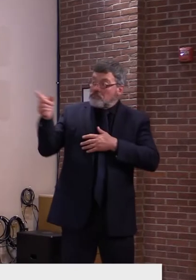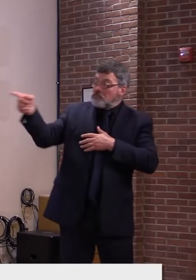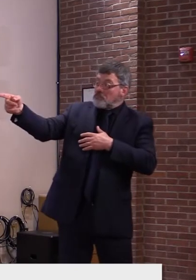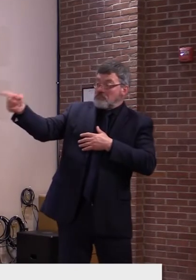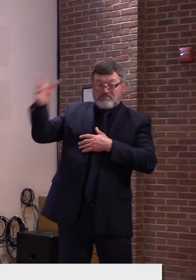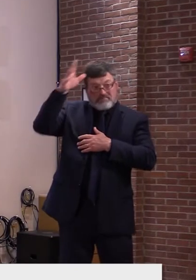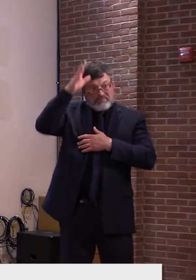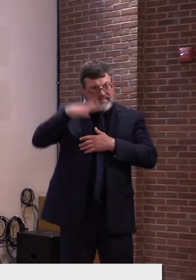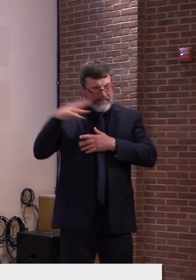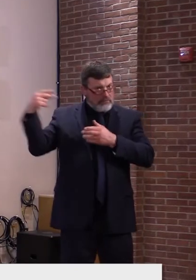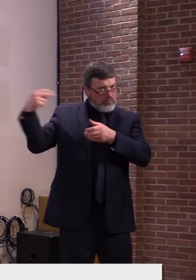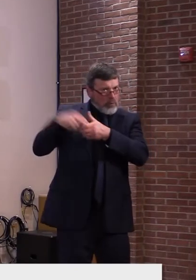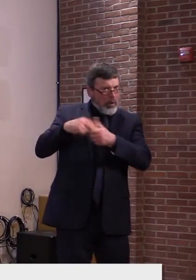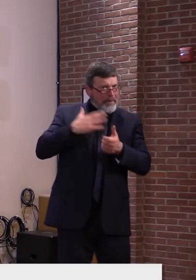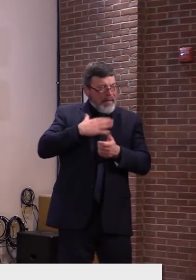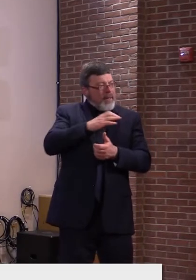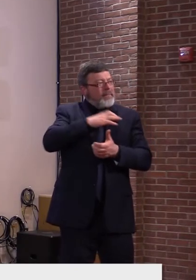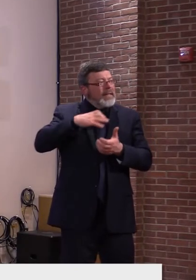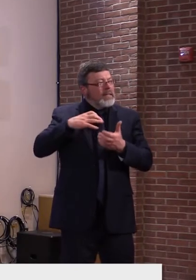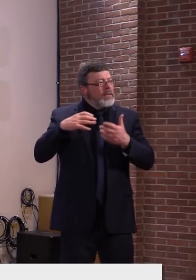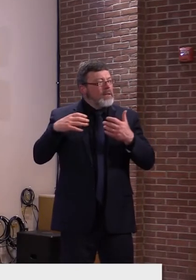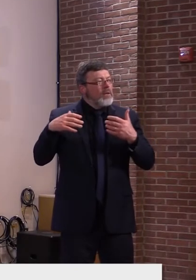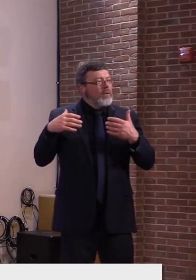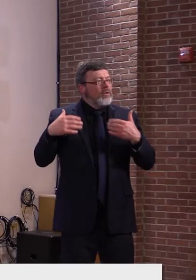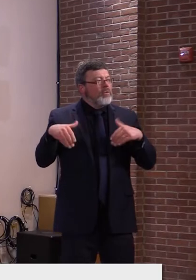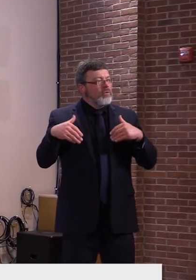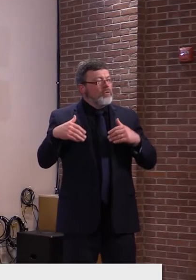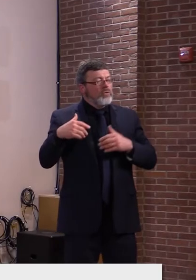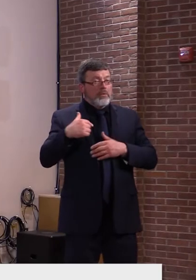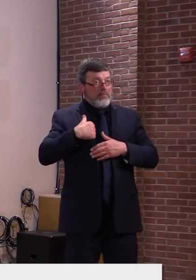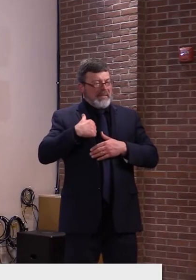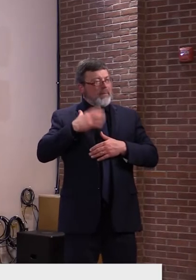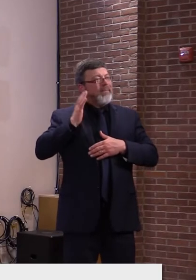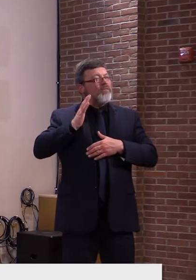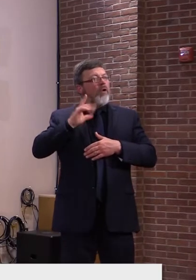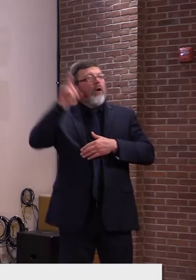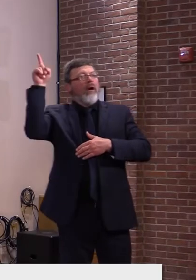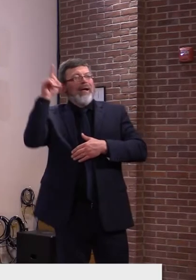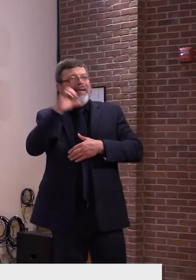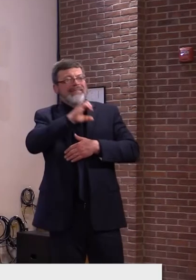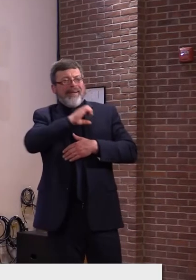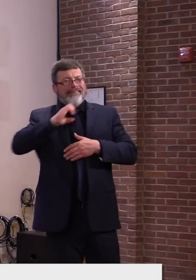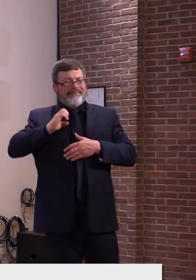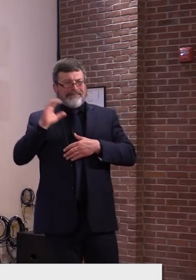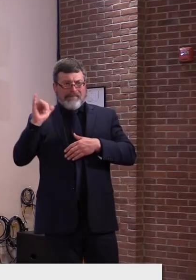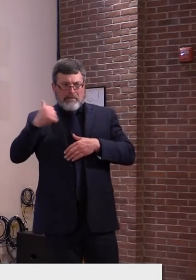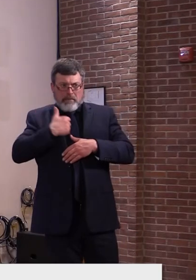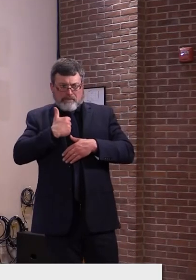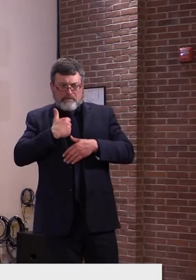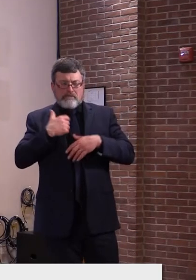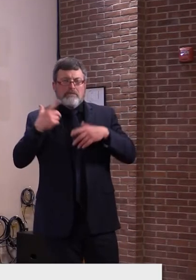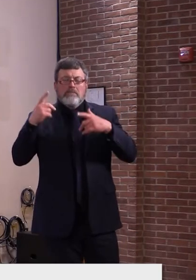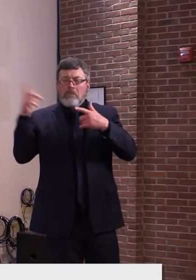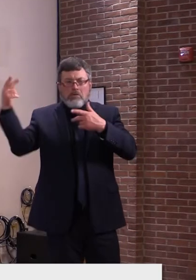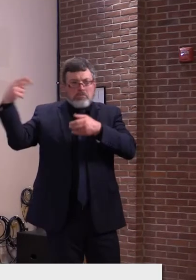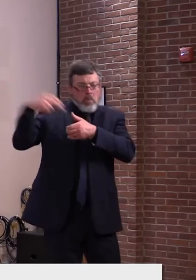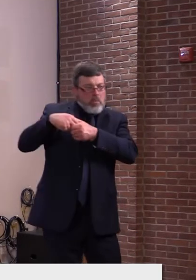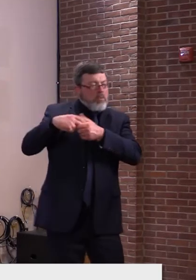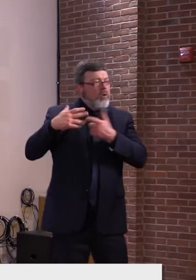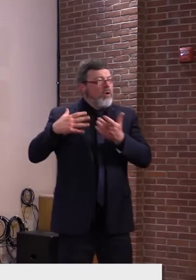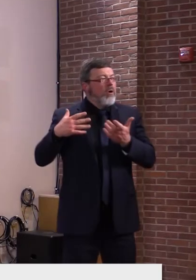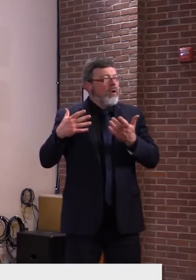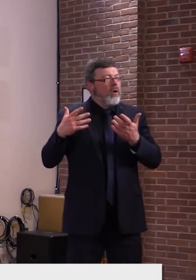the Institutions Committee, when I was in the Senate. It was probably in, I would say, around 2007,